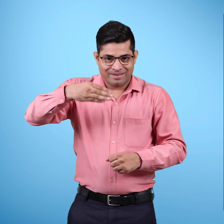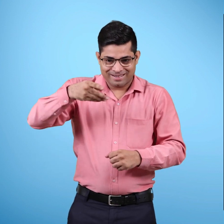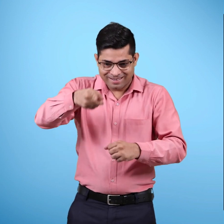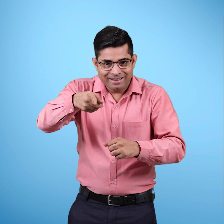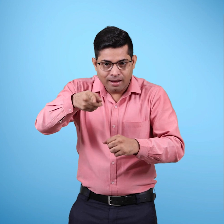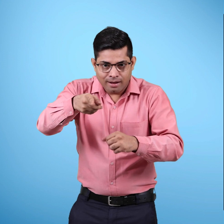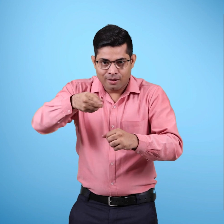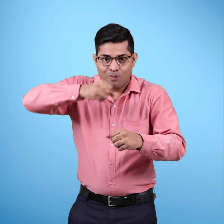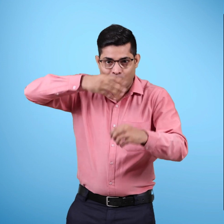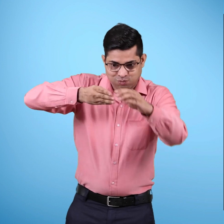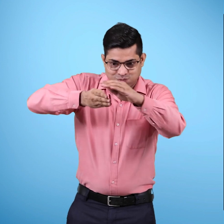Are there any droplets of water?